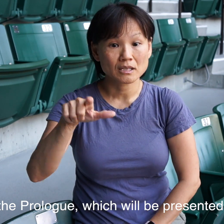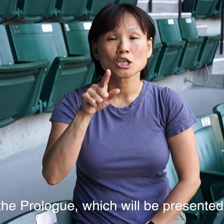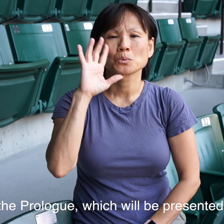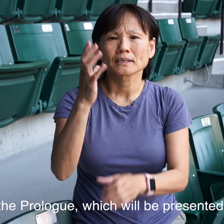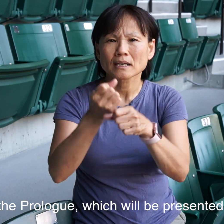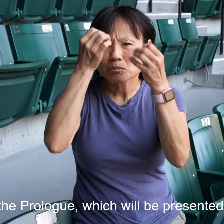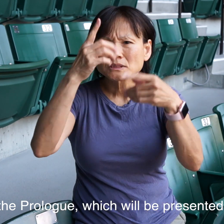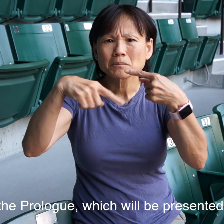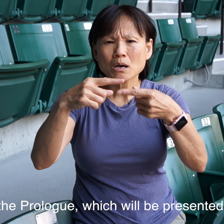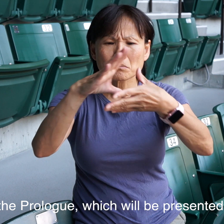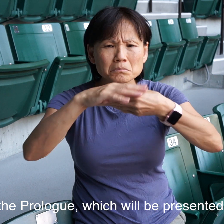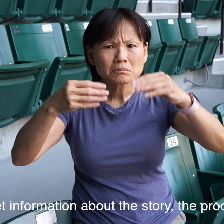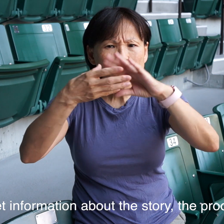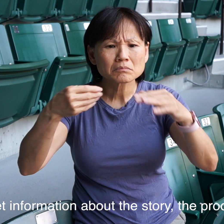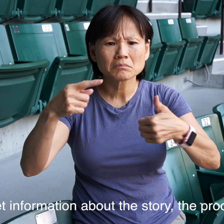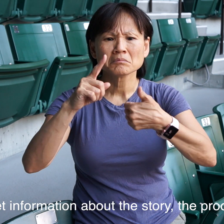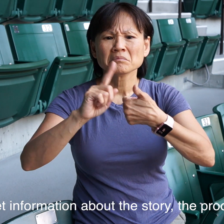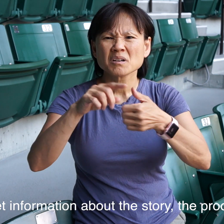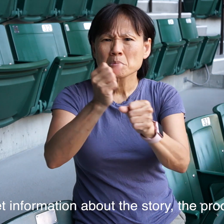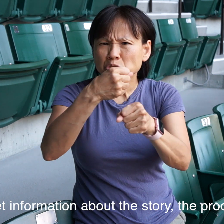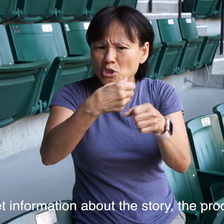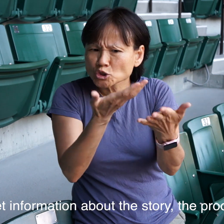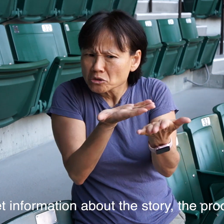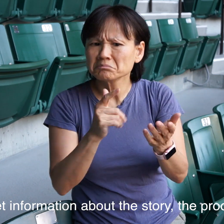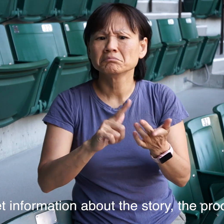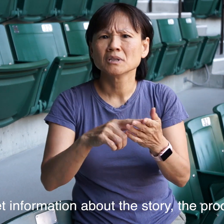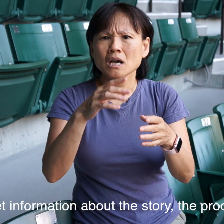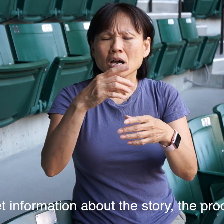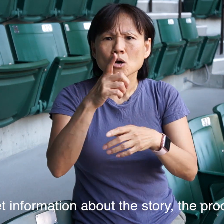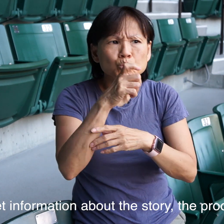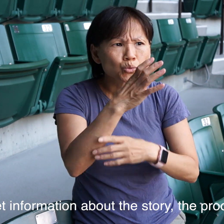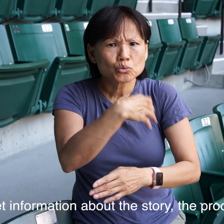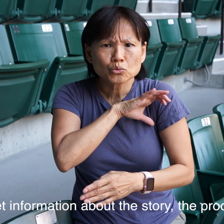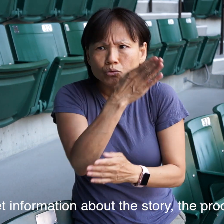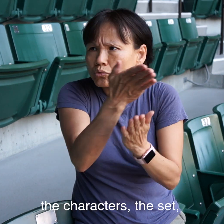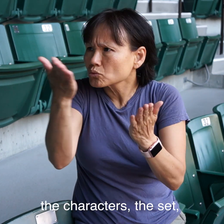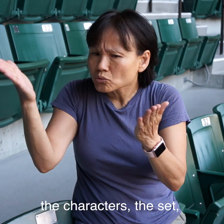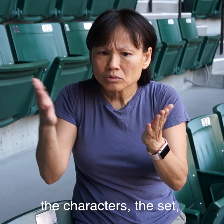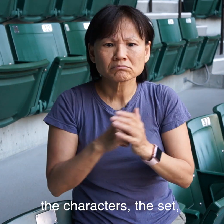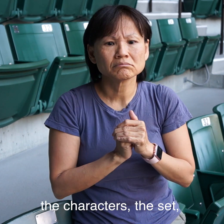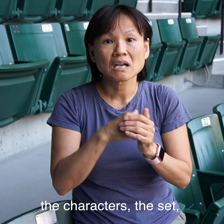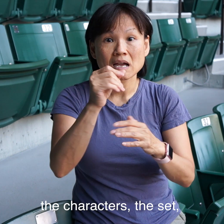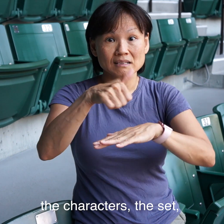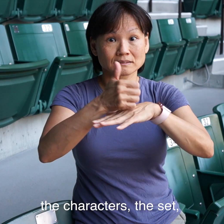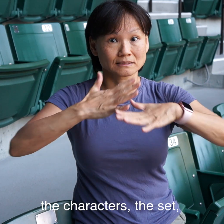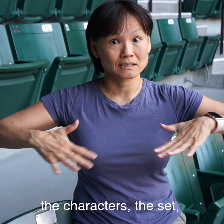presented in ASL, you'll get information about the story, the production, the characters, the